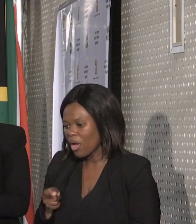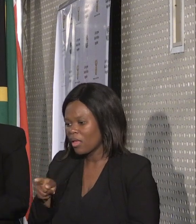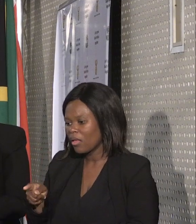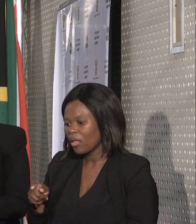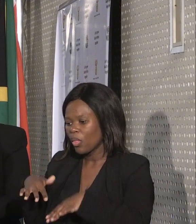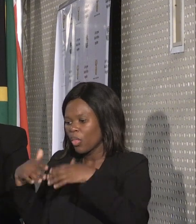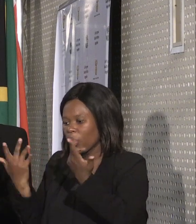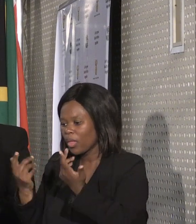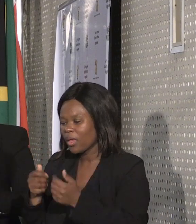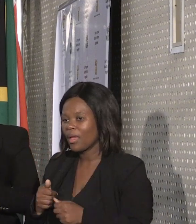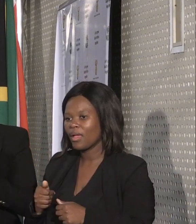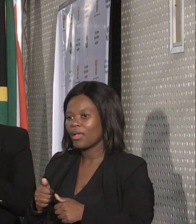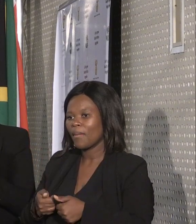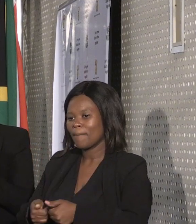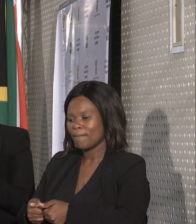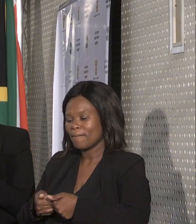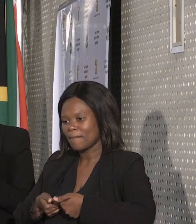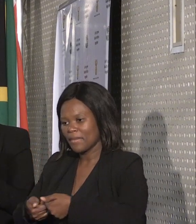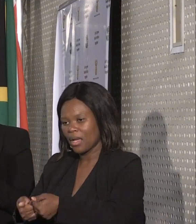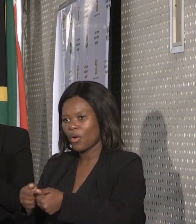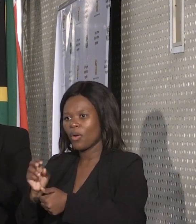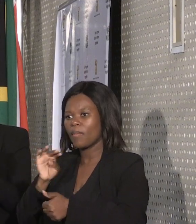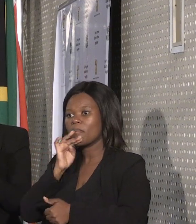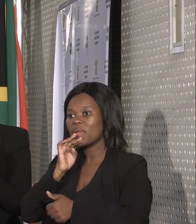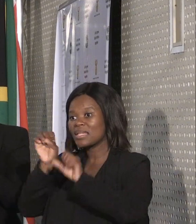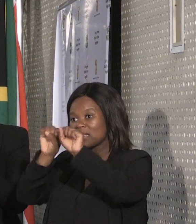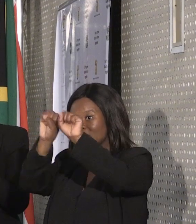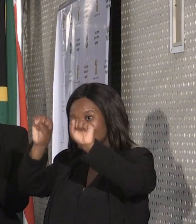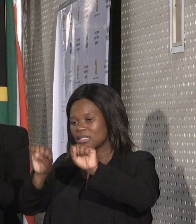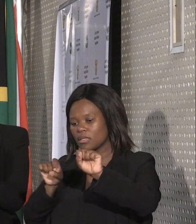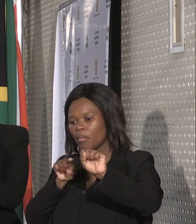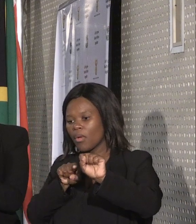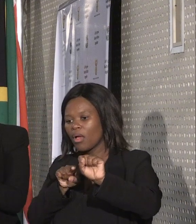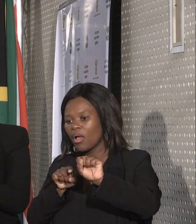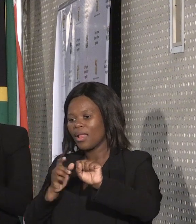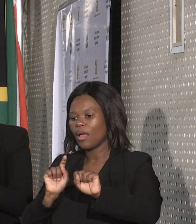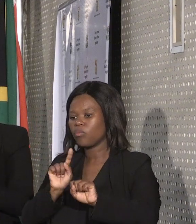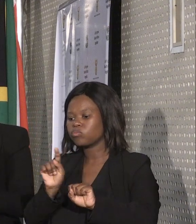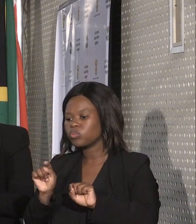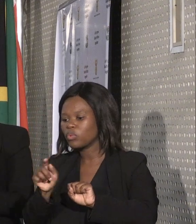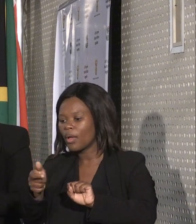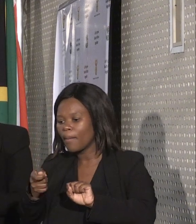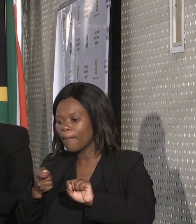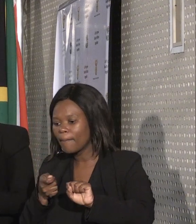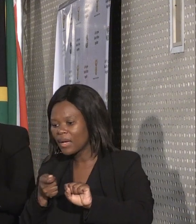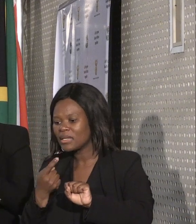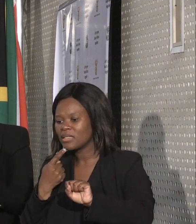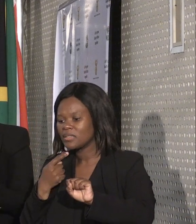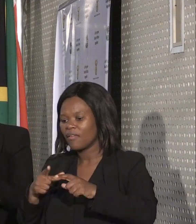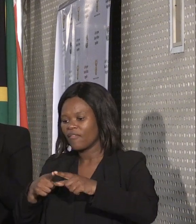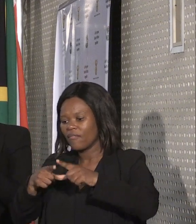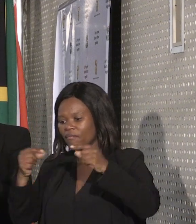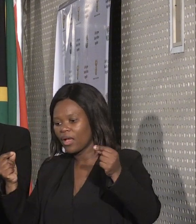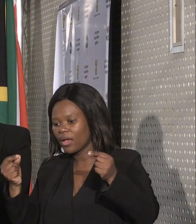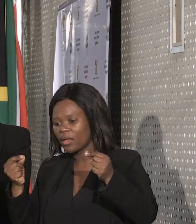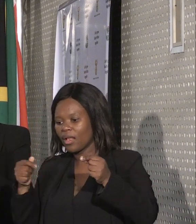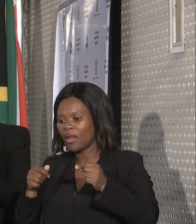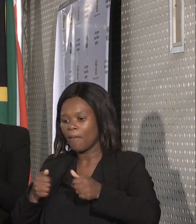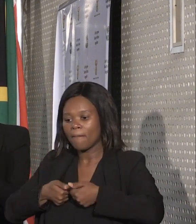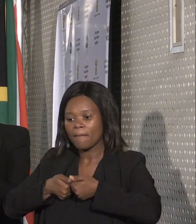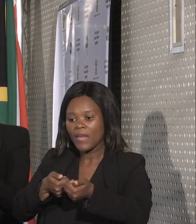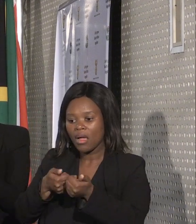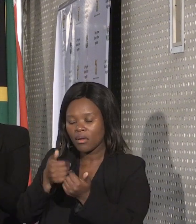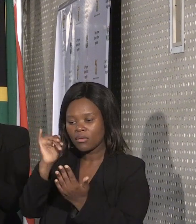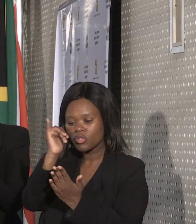in banking, meaning that the system read that the transaction was complete and yet it was not complete. Therefore, when you go back